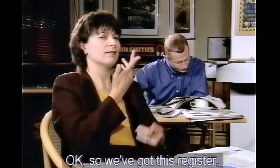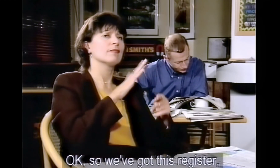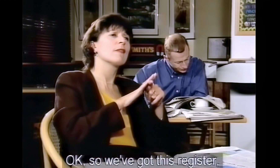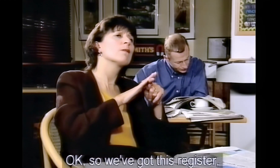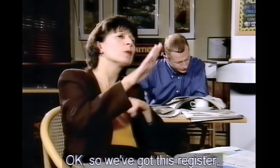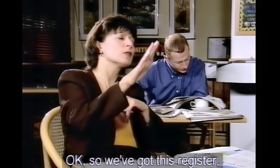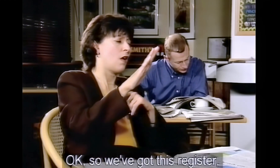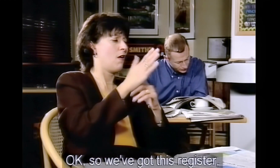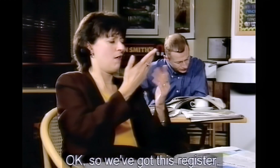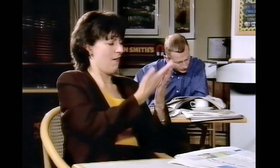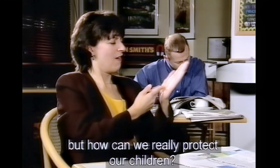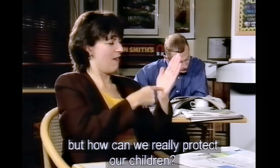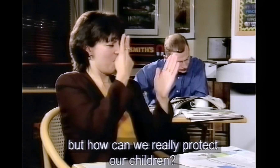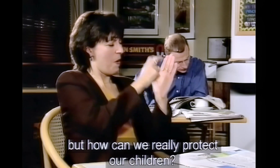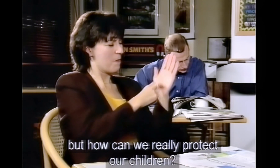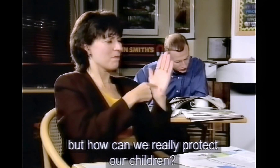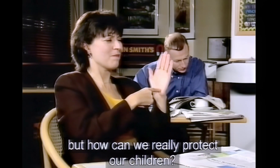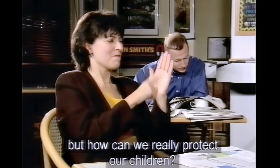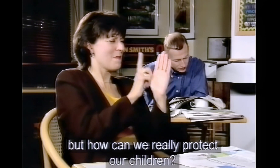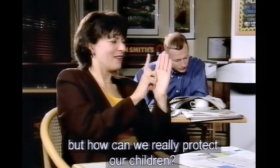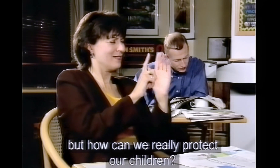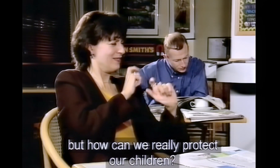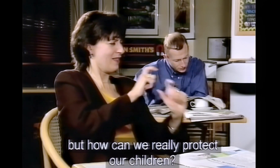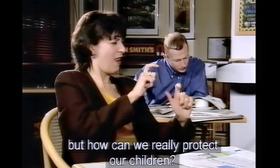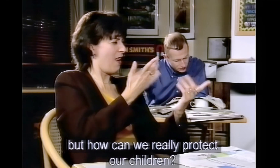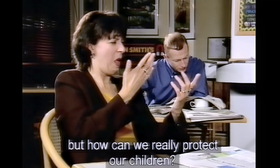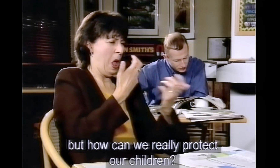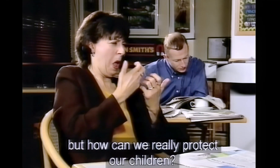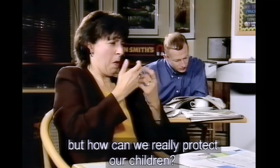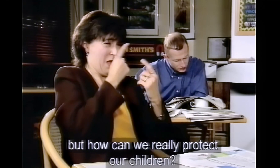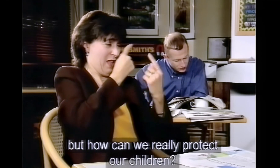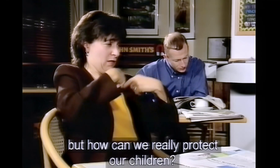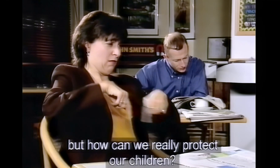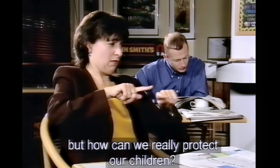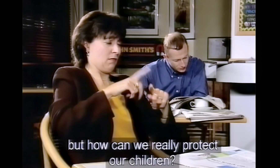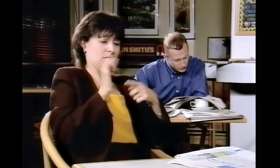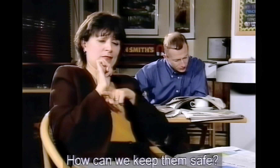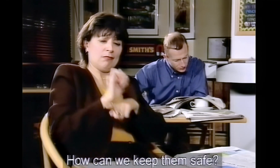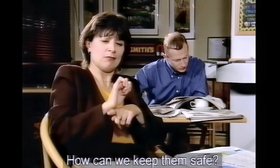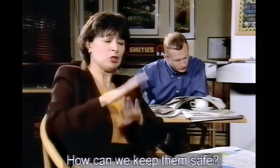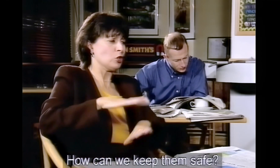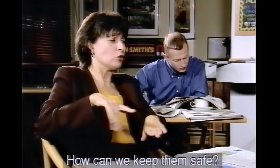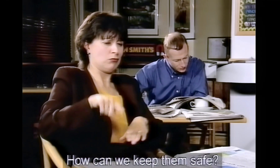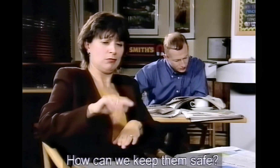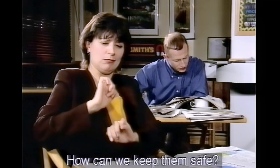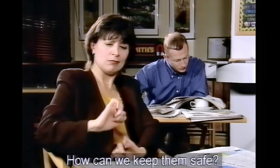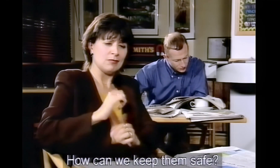Okay, so we've got this register, but how can we really protect our children? How can we keep them safe?